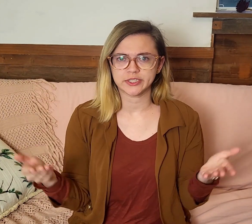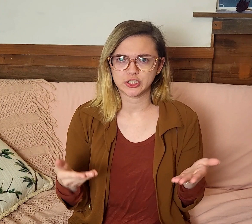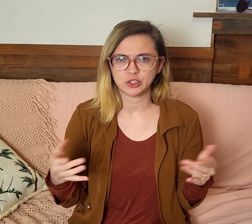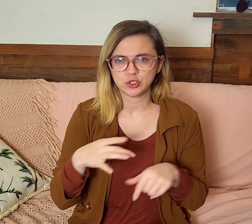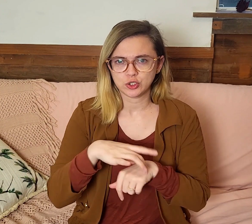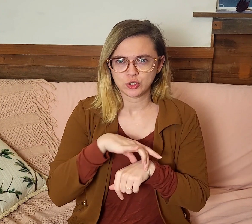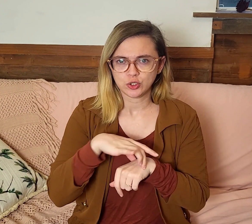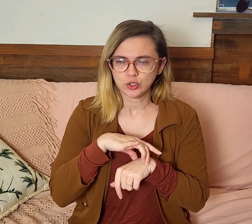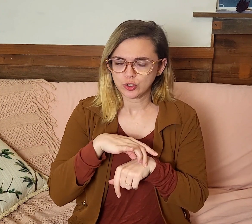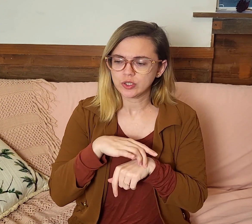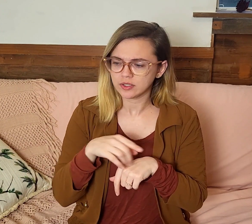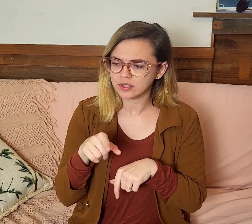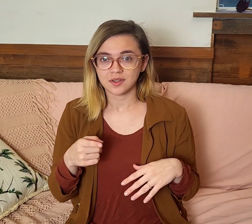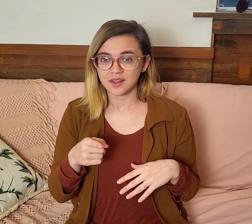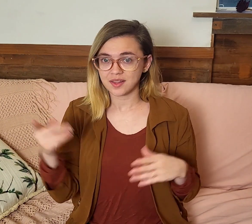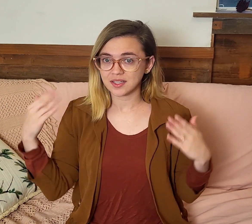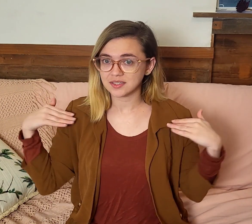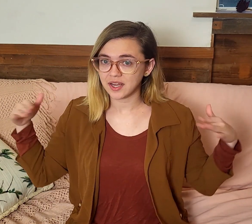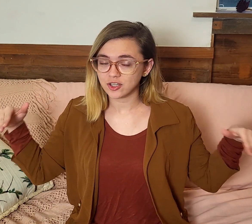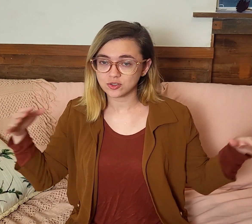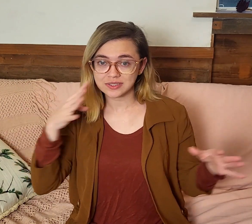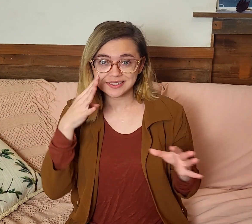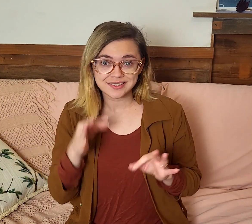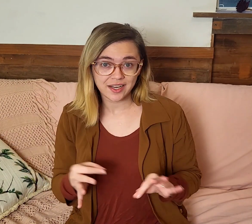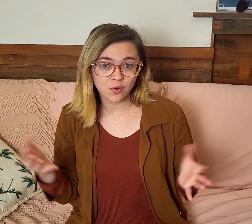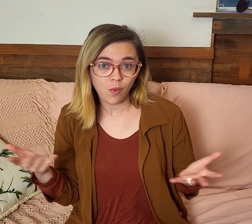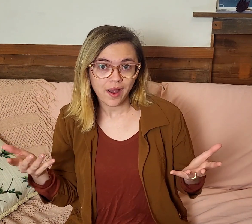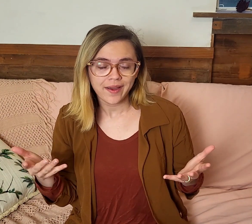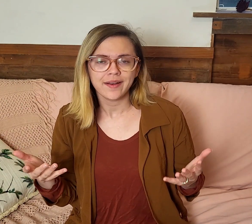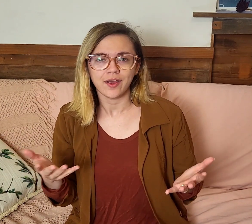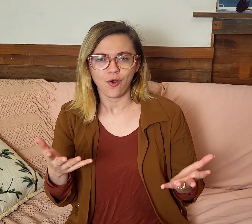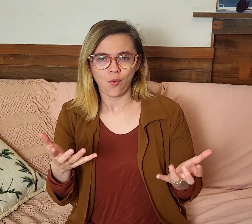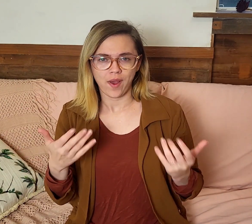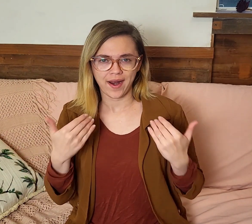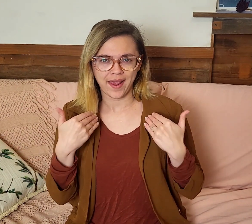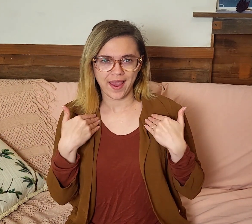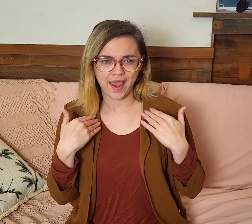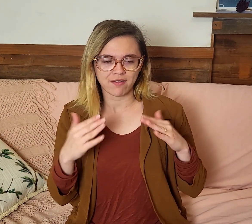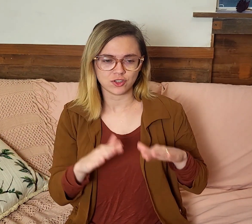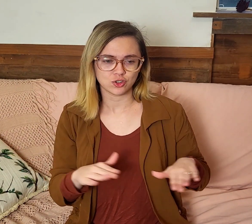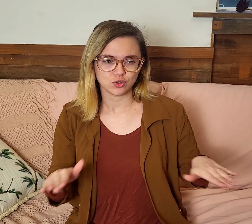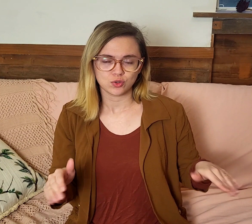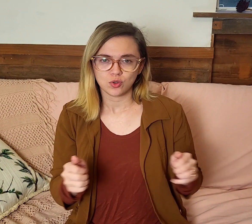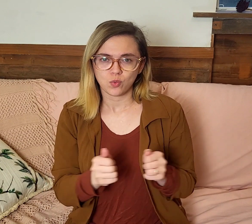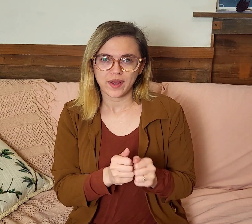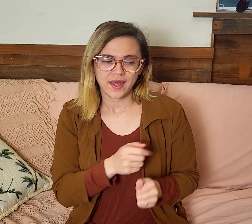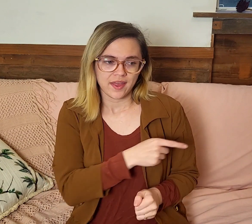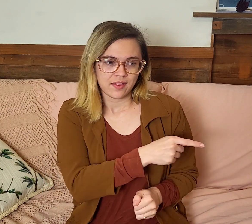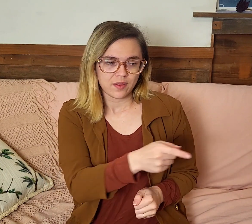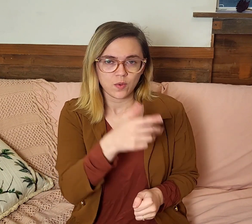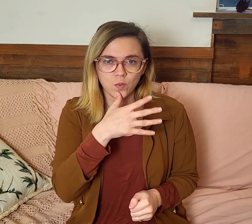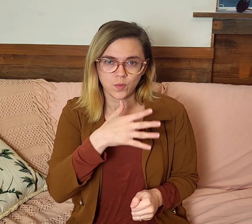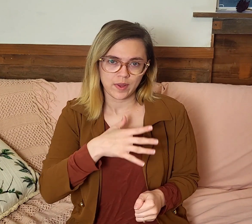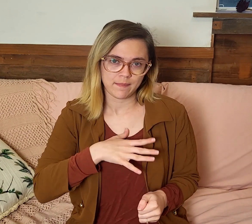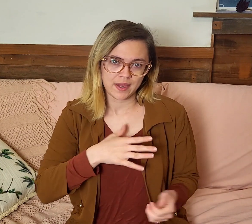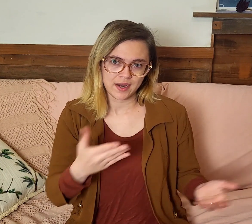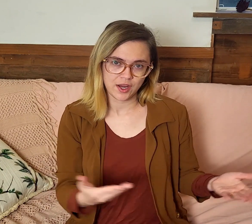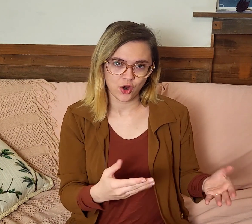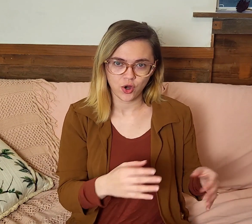come down here on earth. And these angels, they decided that they wanted to have children with the